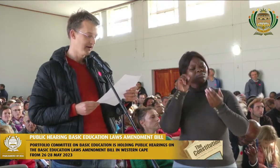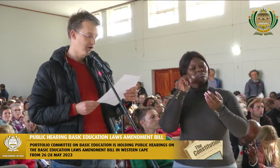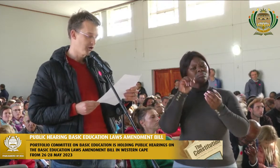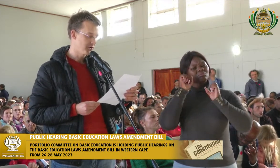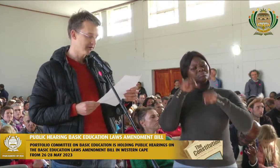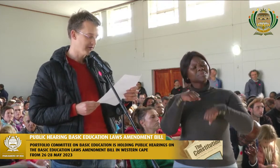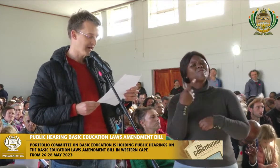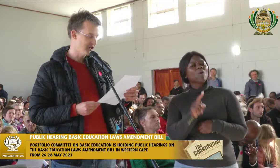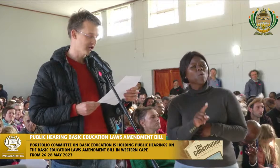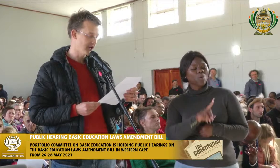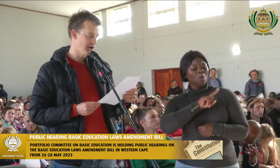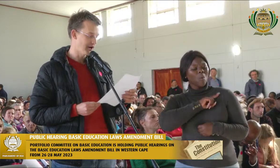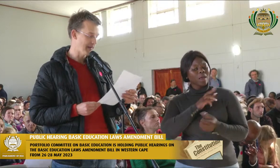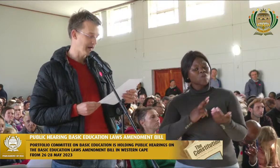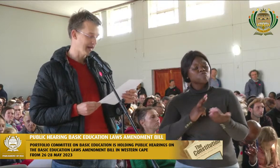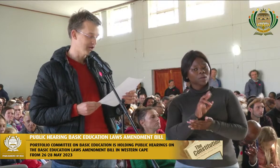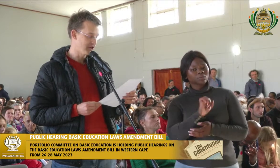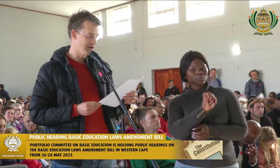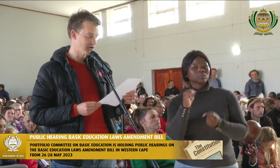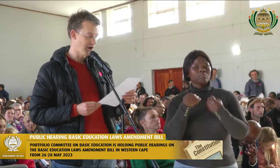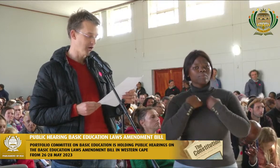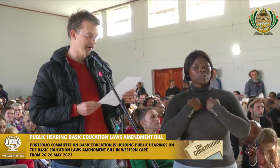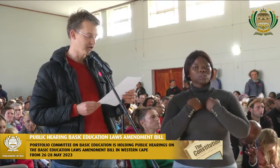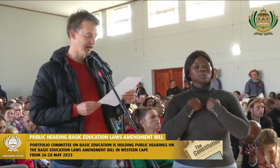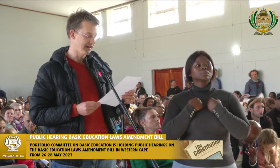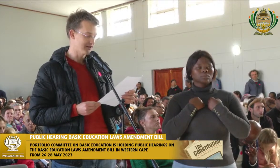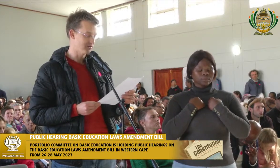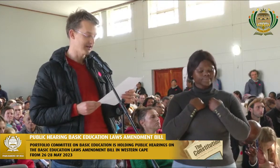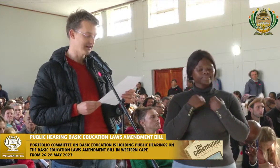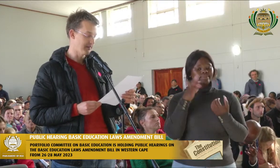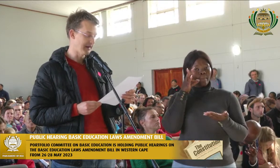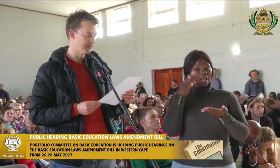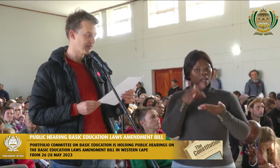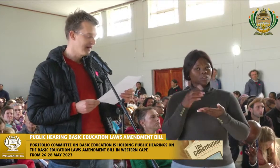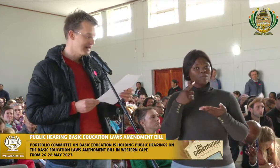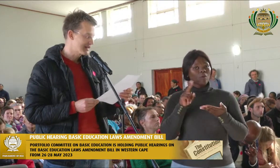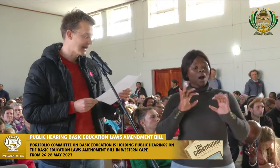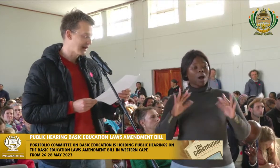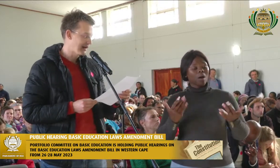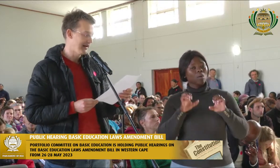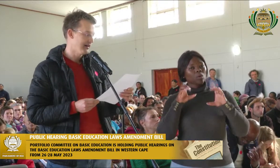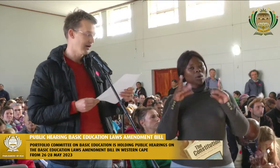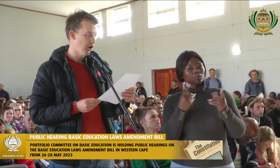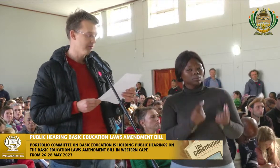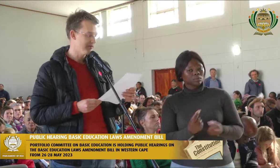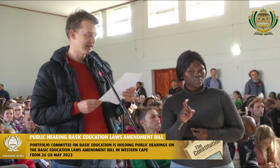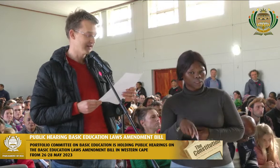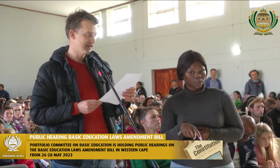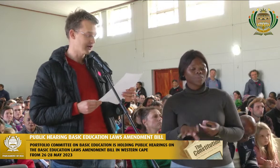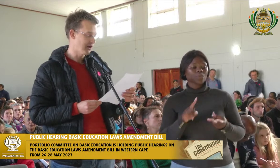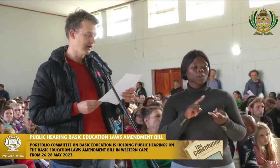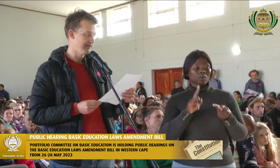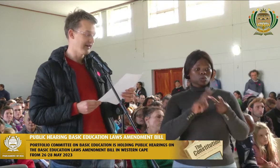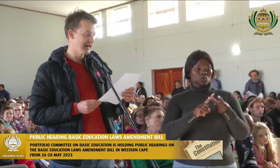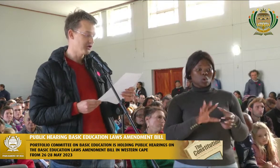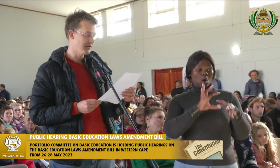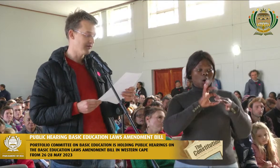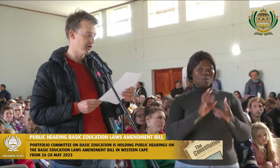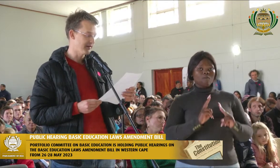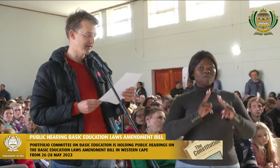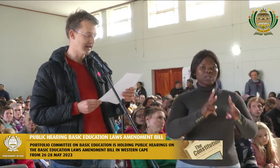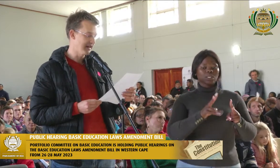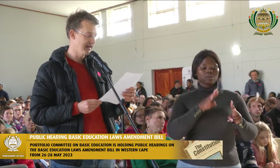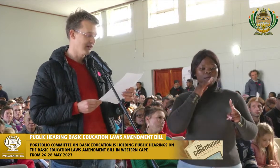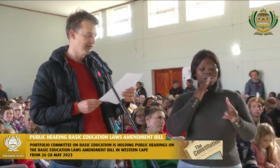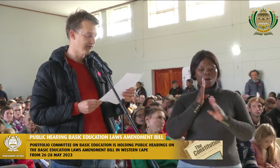right? Notification, not application, to home educators reasonably. Secondly, home visits are an invasion